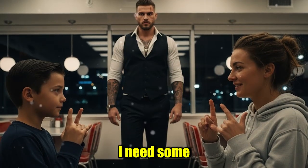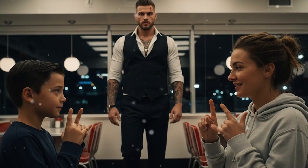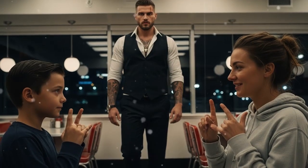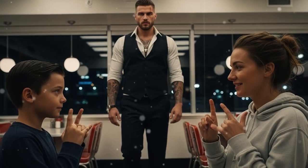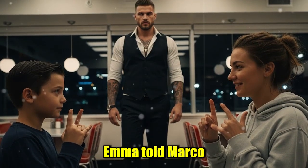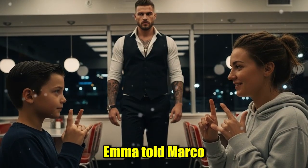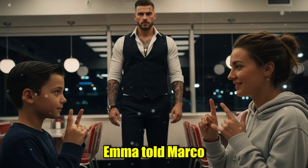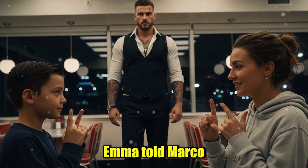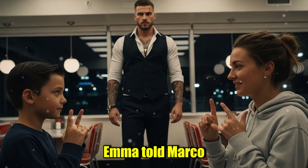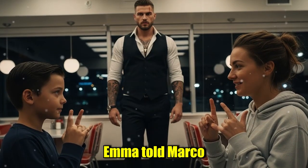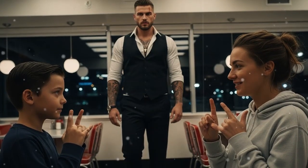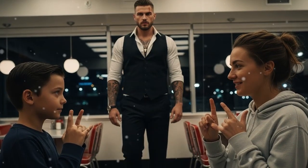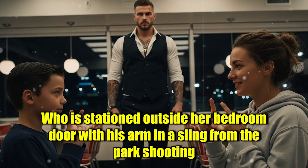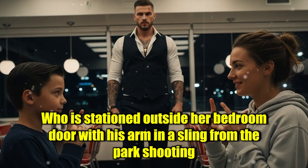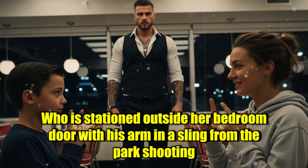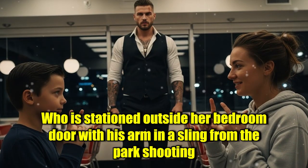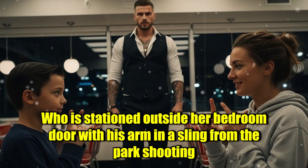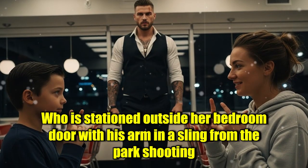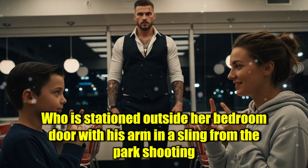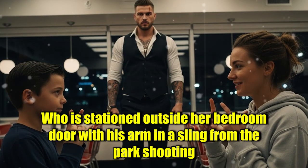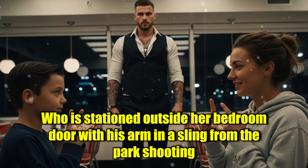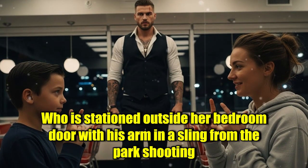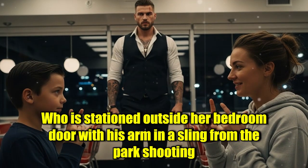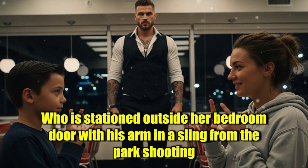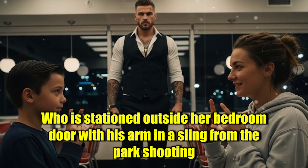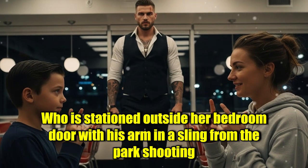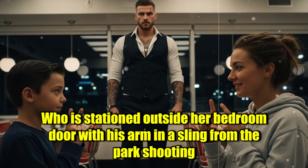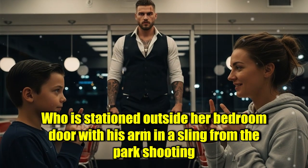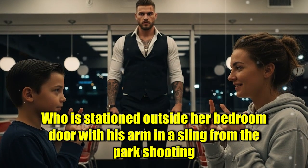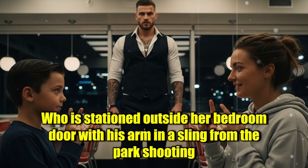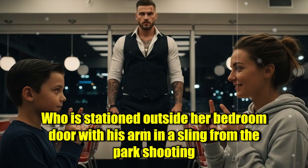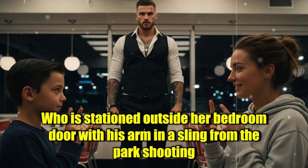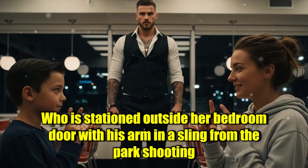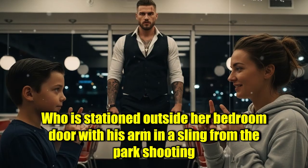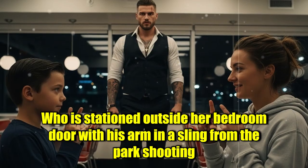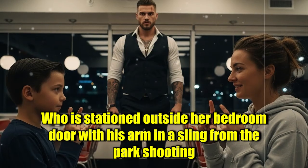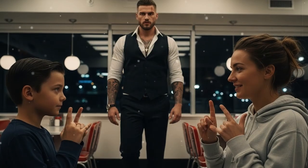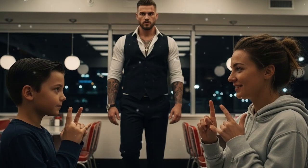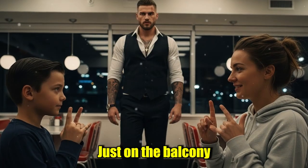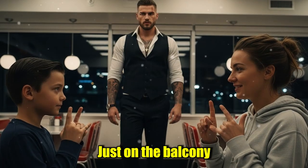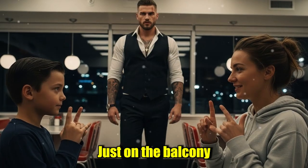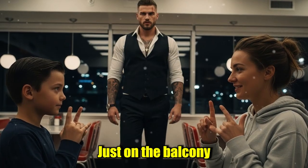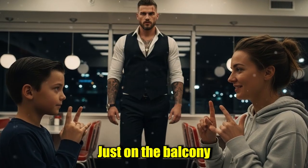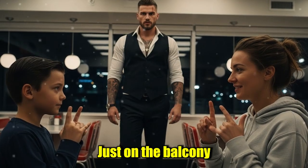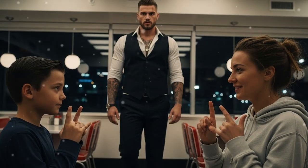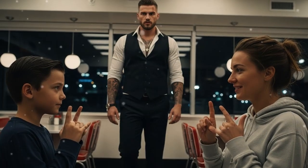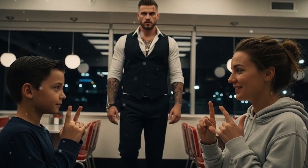air, Emma told Marco, who was stationed outside her bedroom door with his arm in a sling from the park shooting. Just on the balcony.